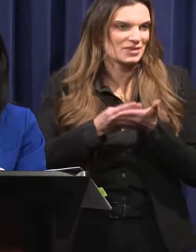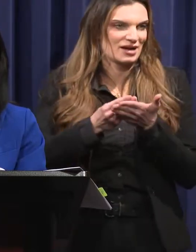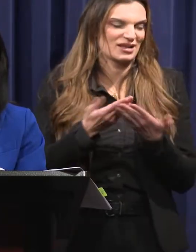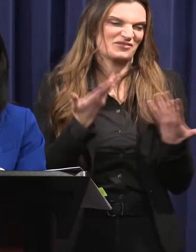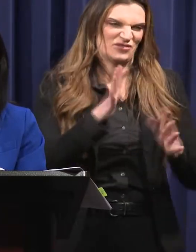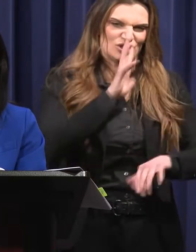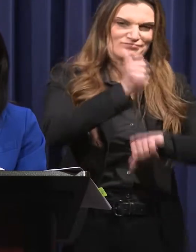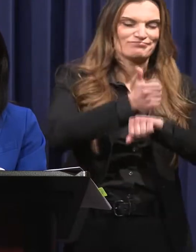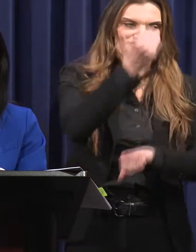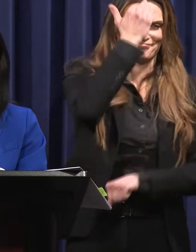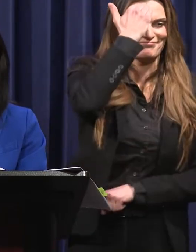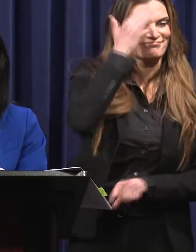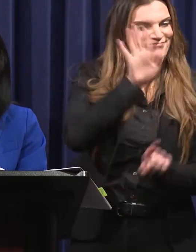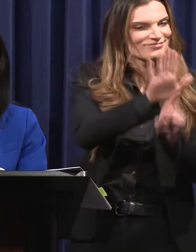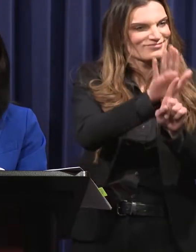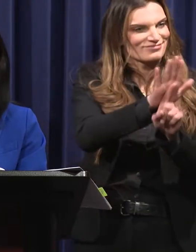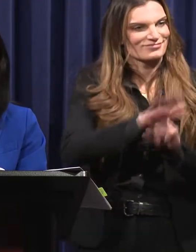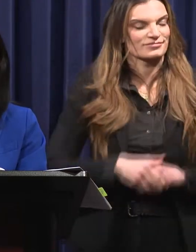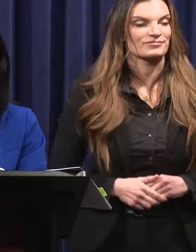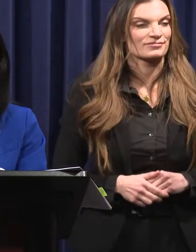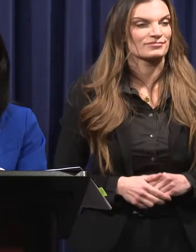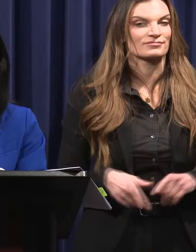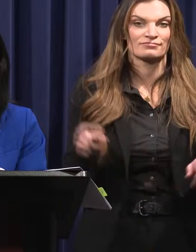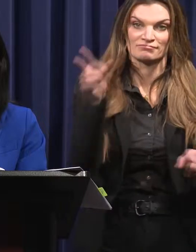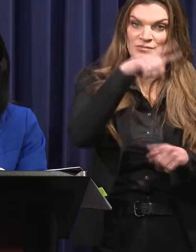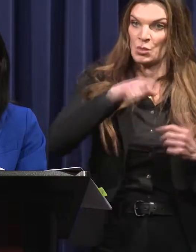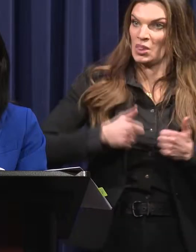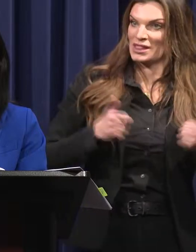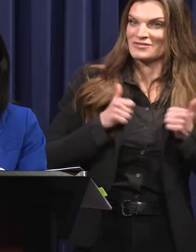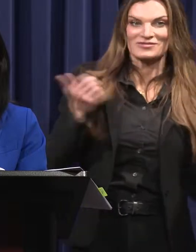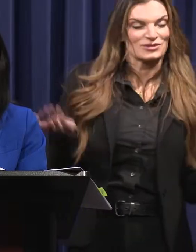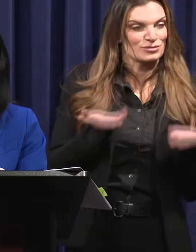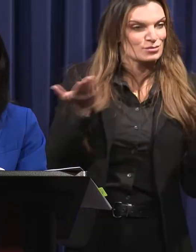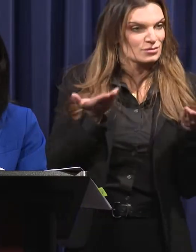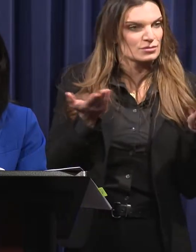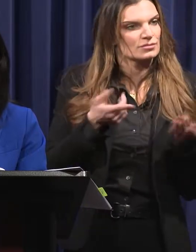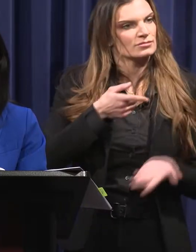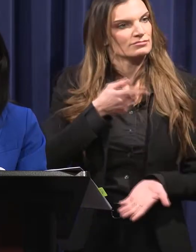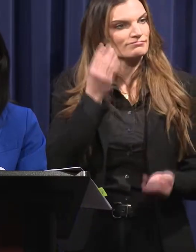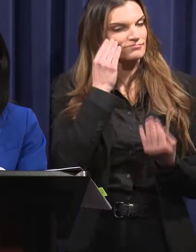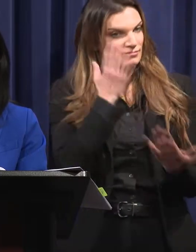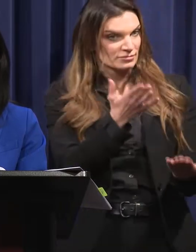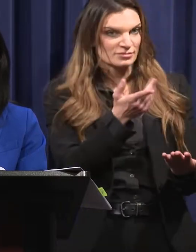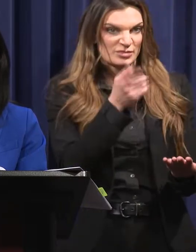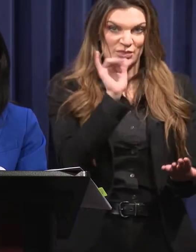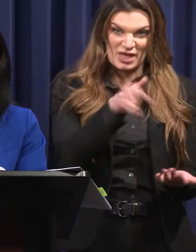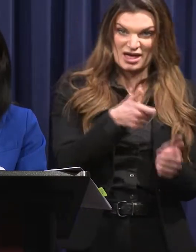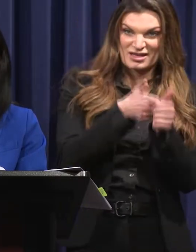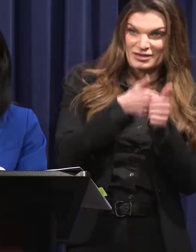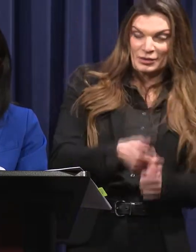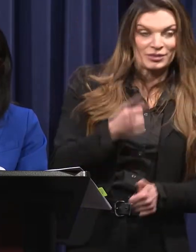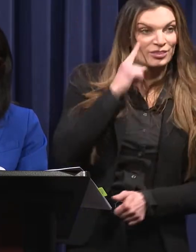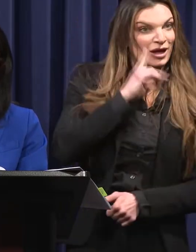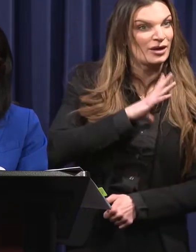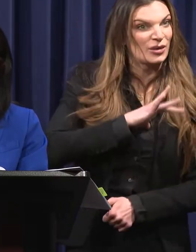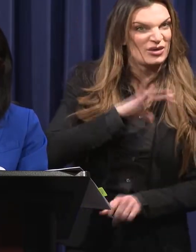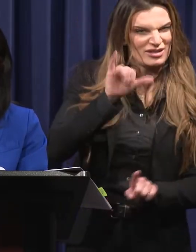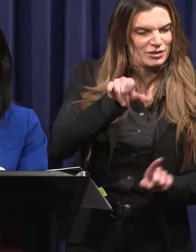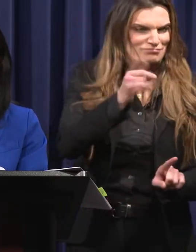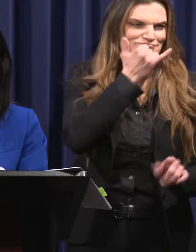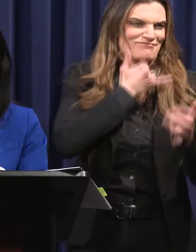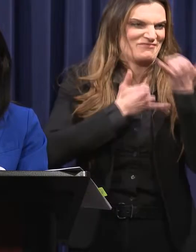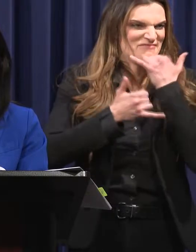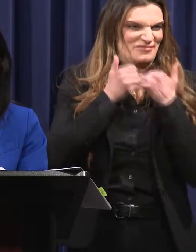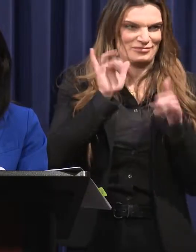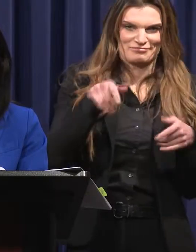Michigan residents deserve more. They deserve better than what this flawed system